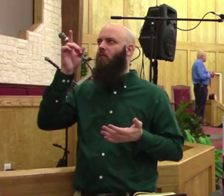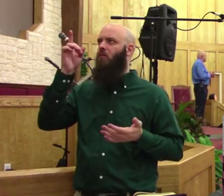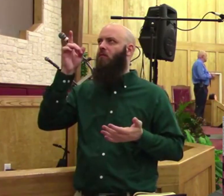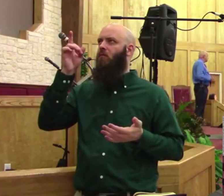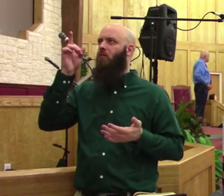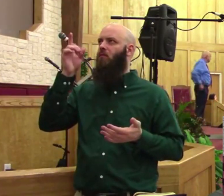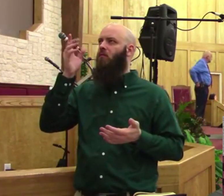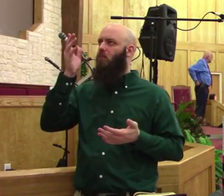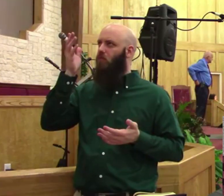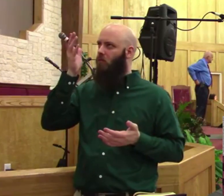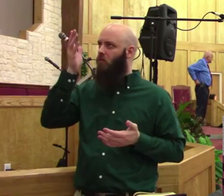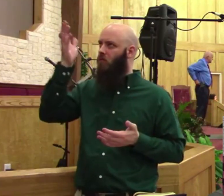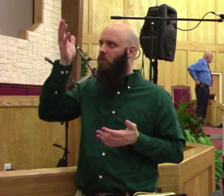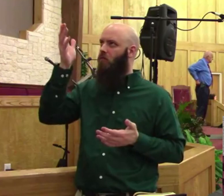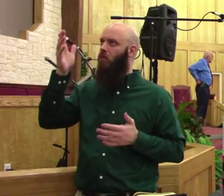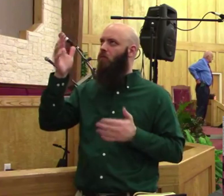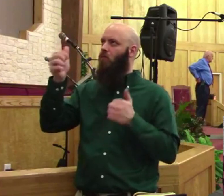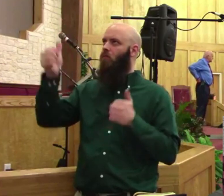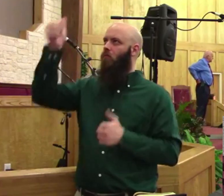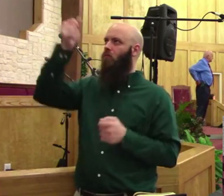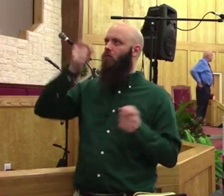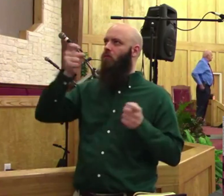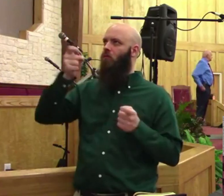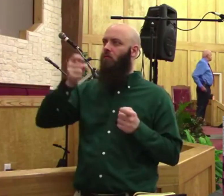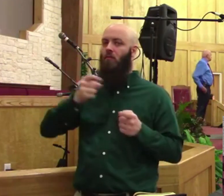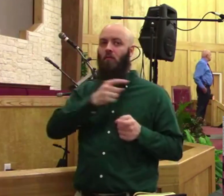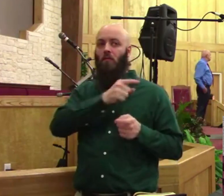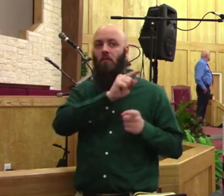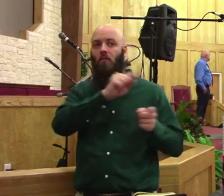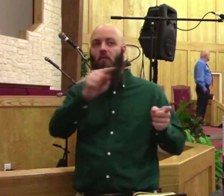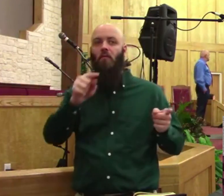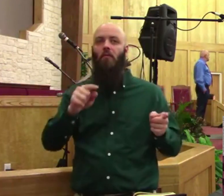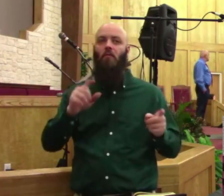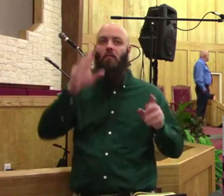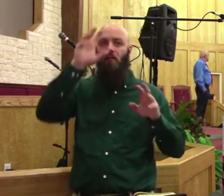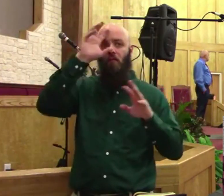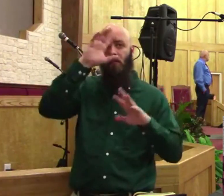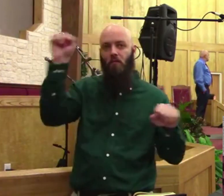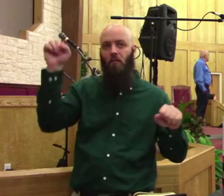The rulers and senators,